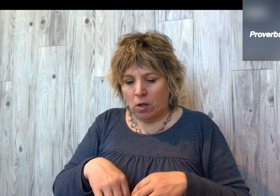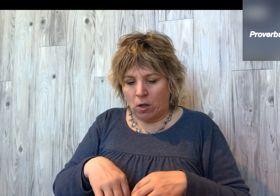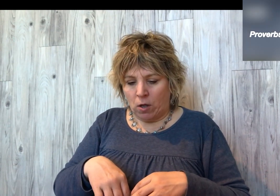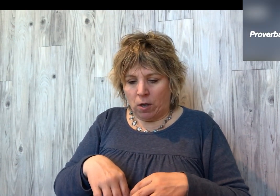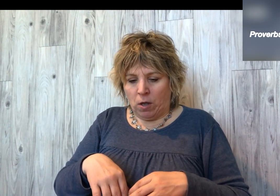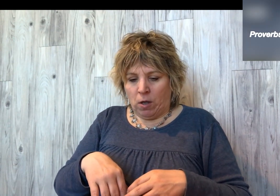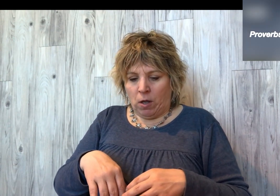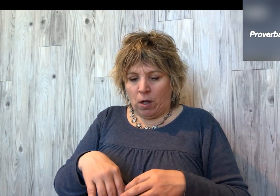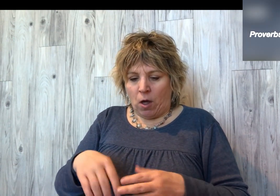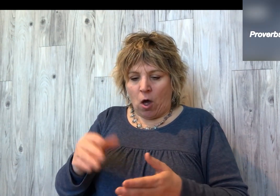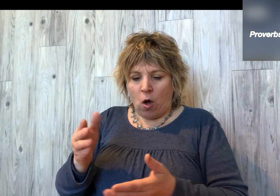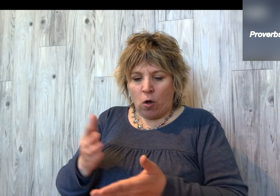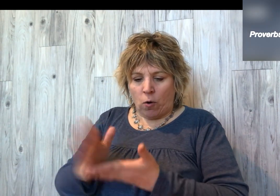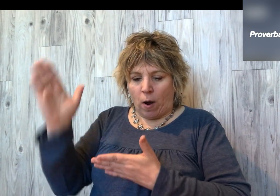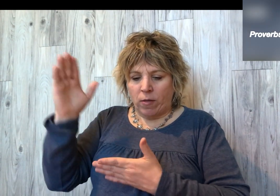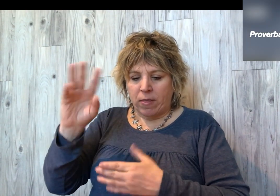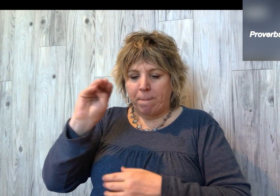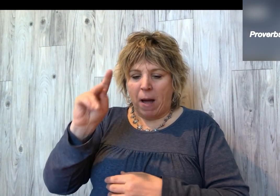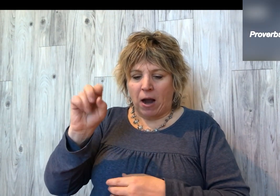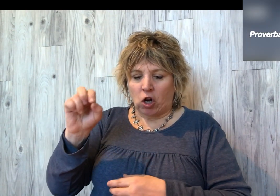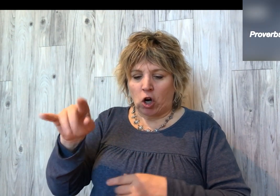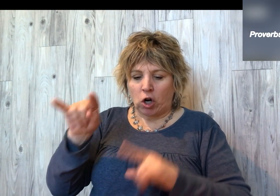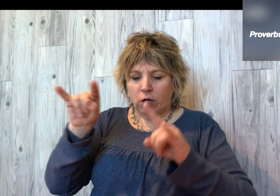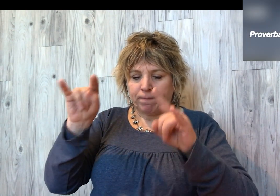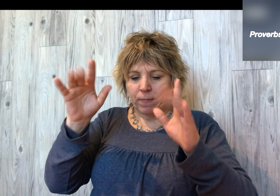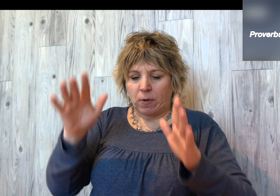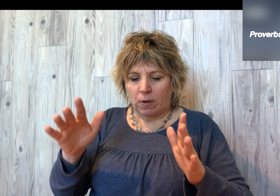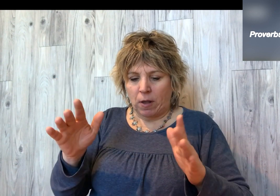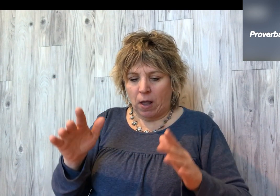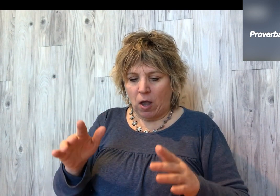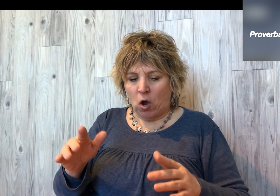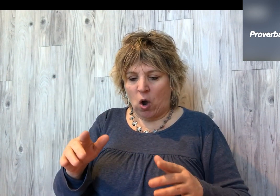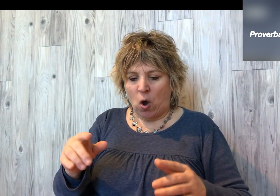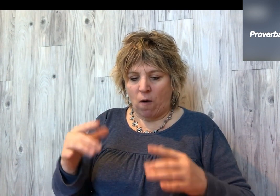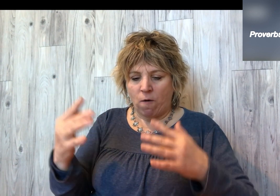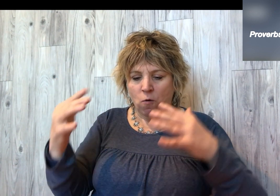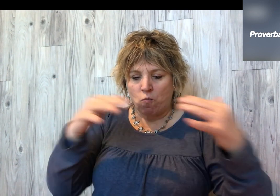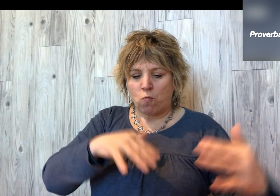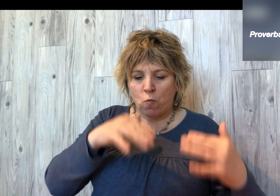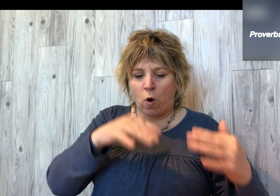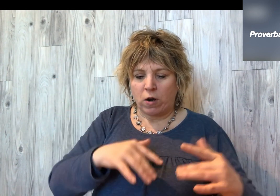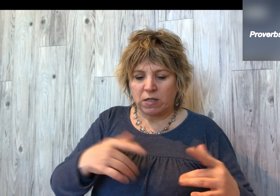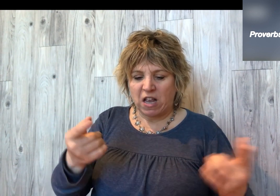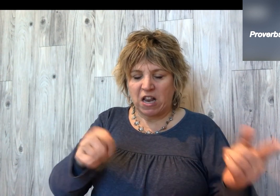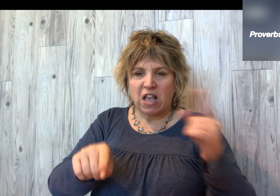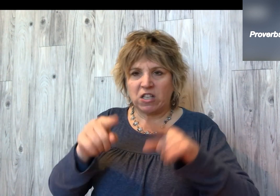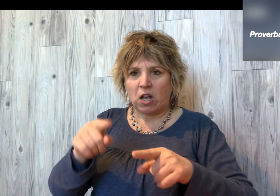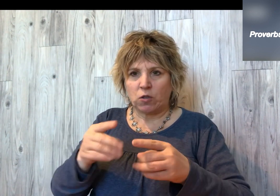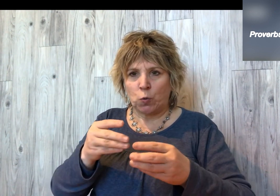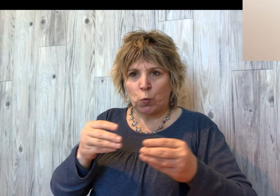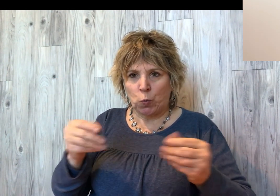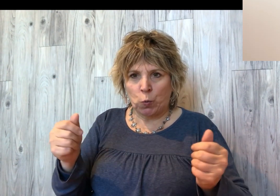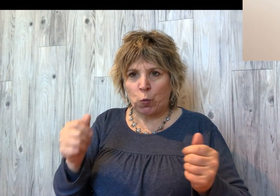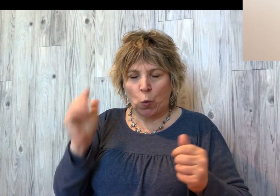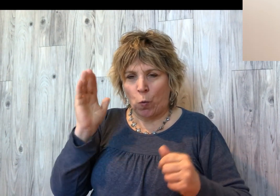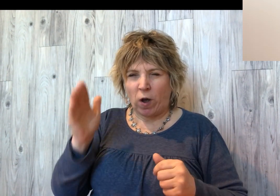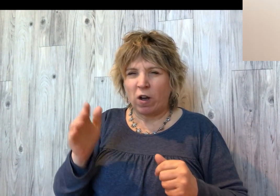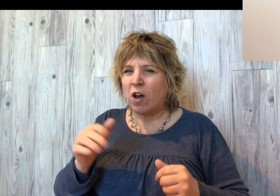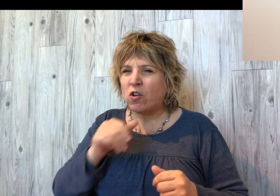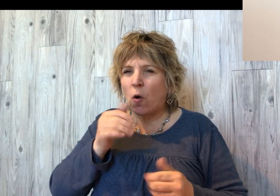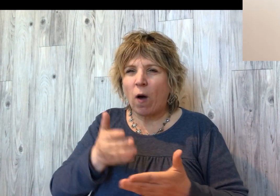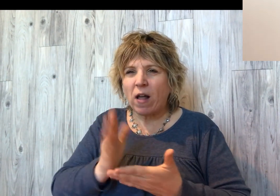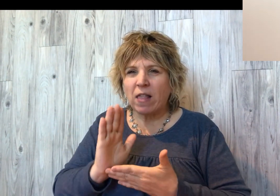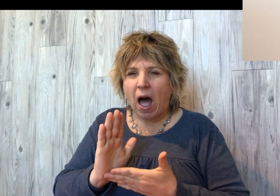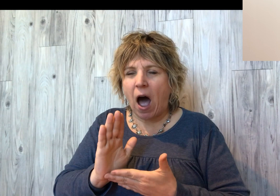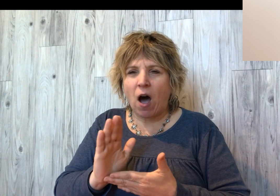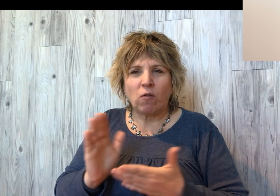throw out the mocker and fighting goes too. Quarrels and insults, they disappear. See, don't allow